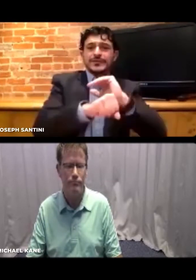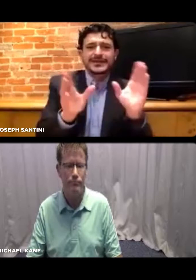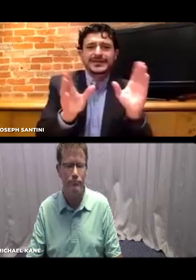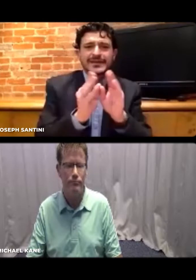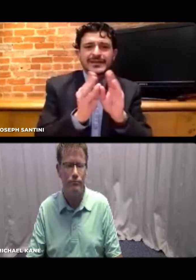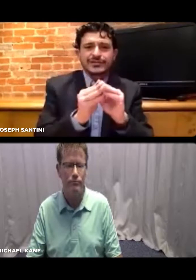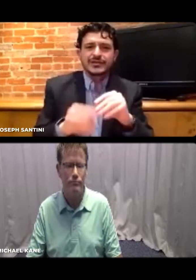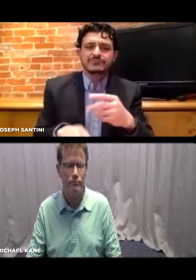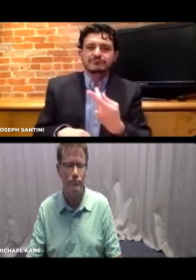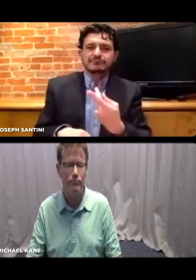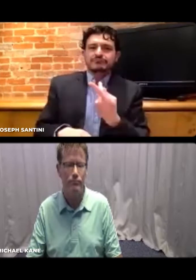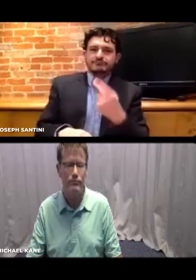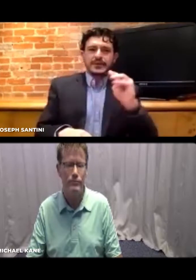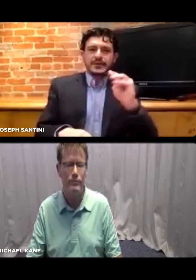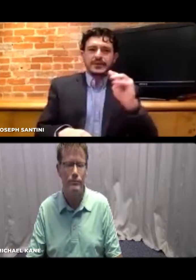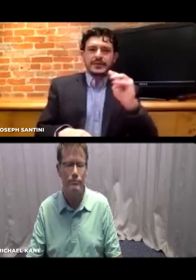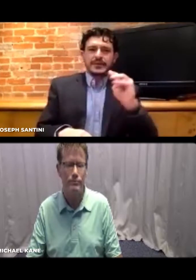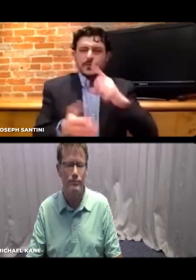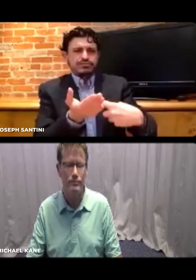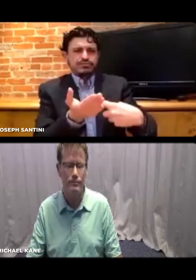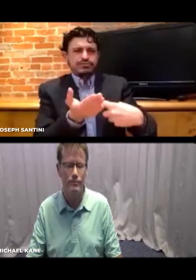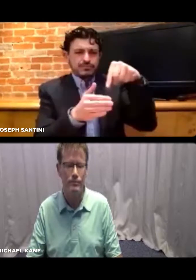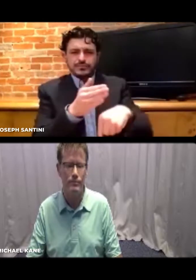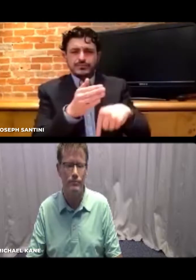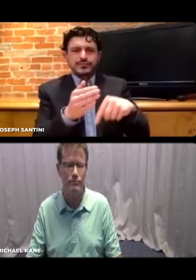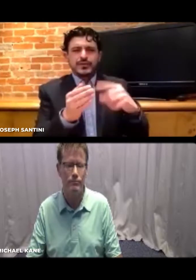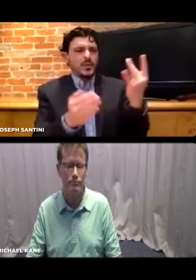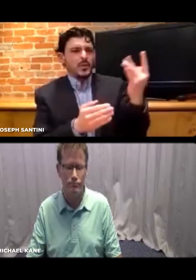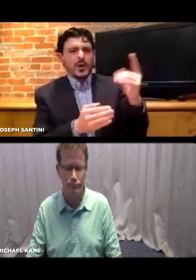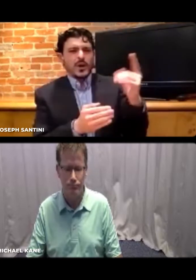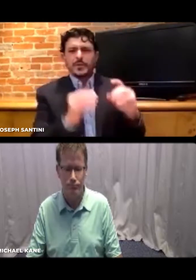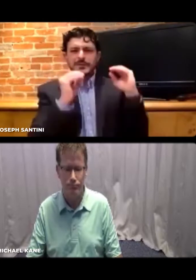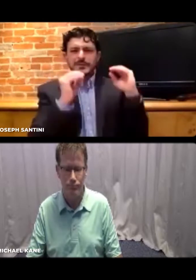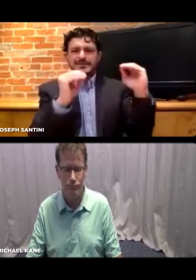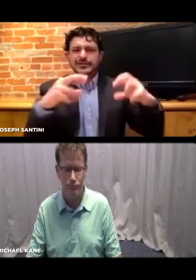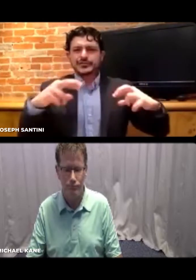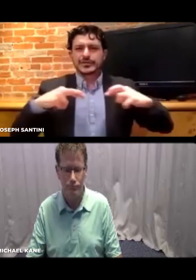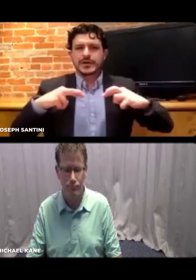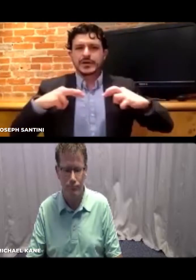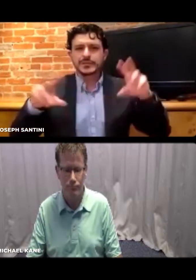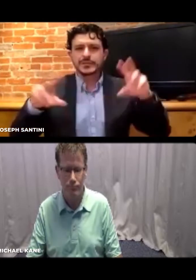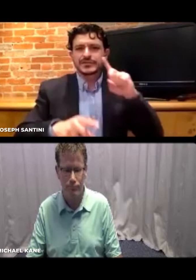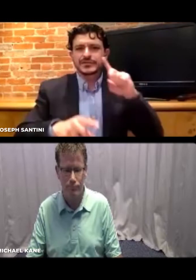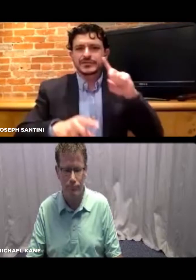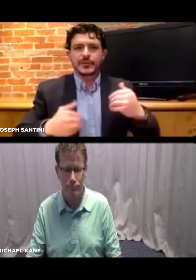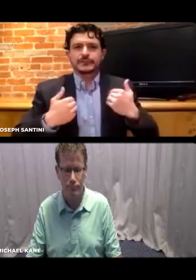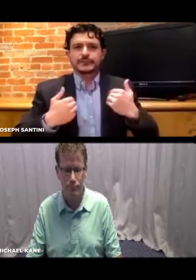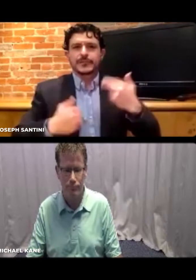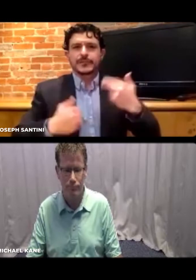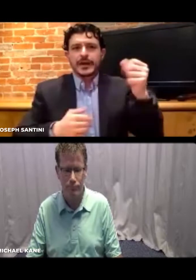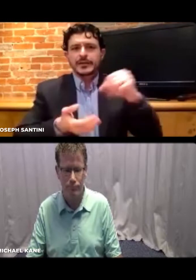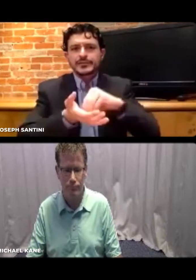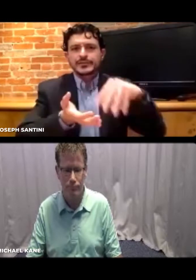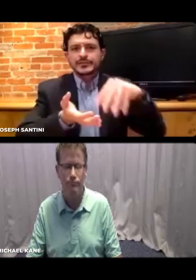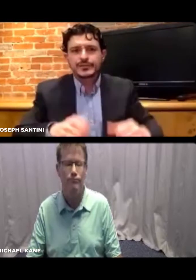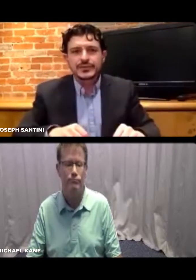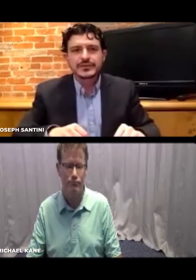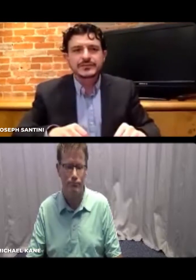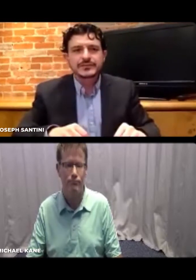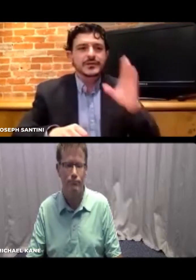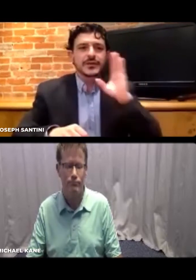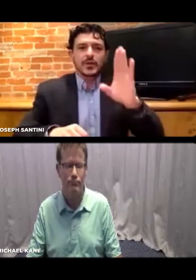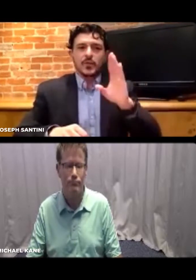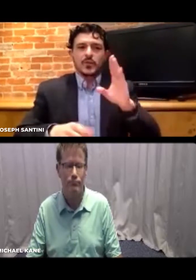to discuss any challenges that high school teachers and parents face teaching financial literacy to their